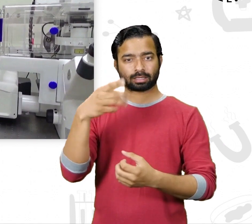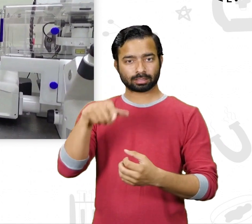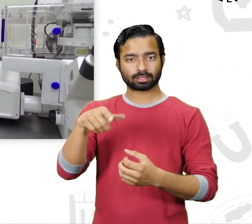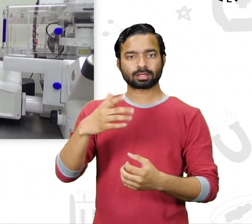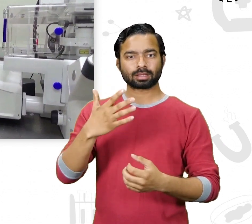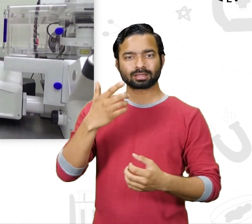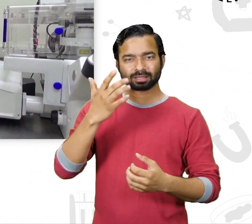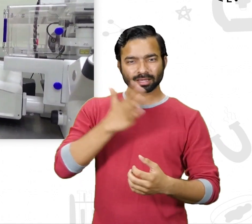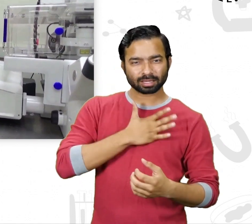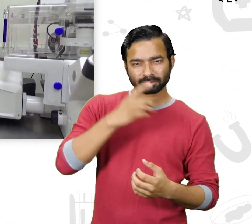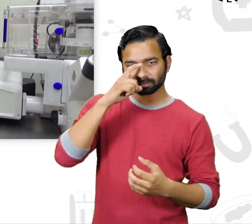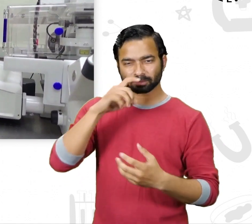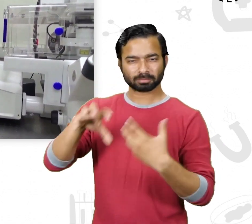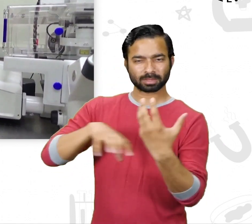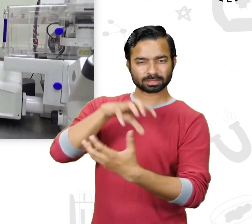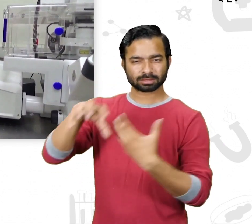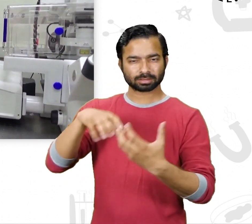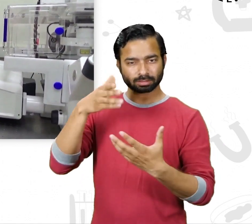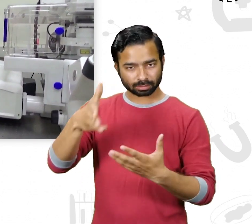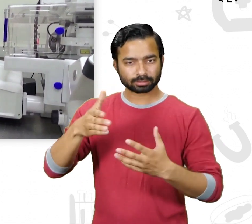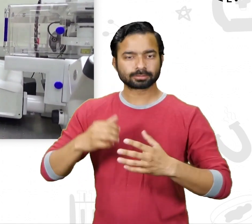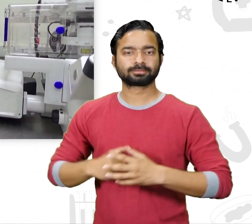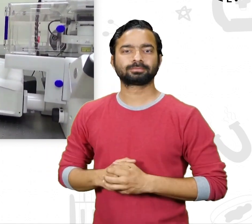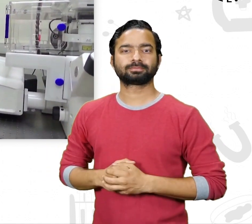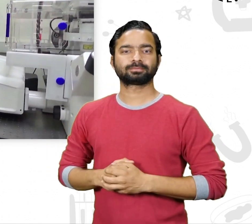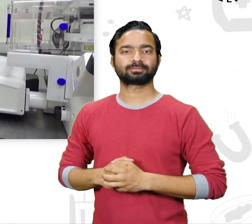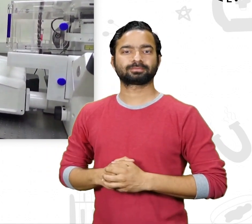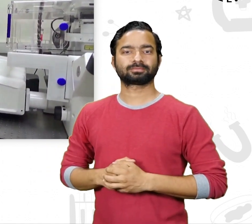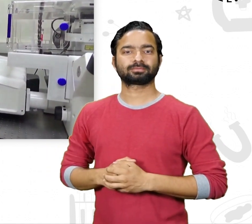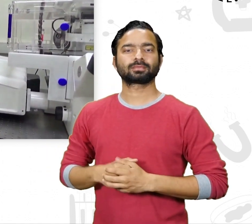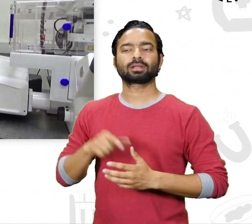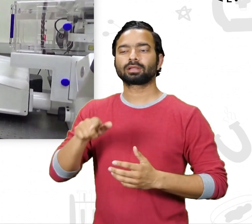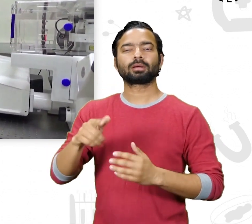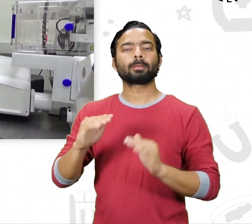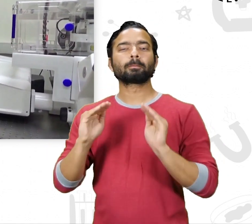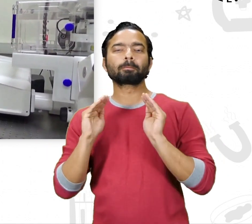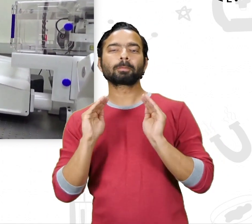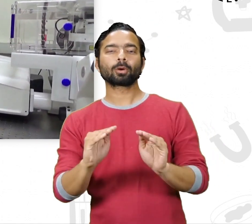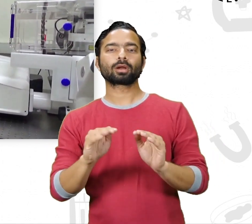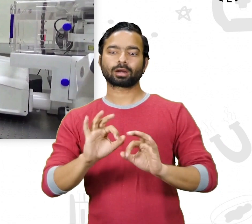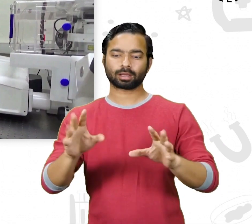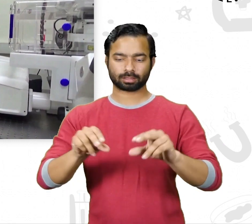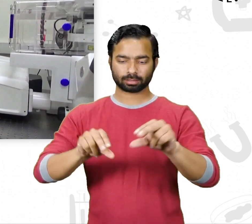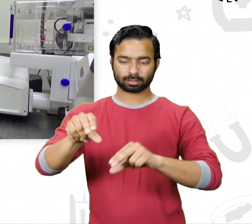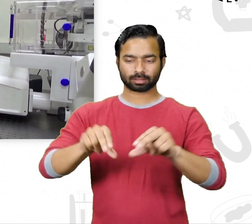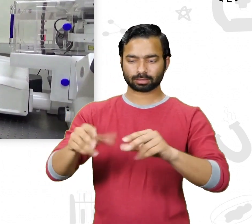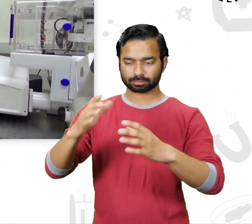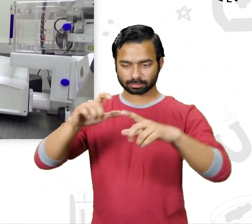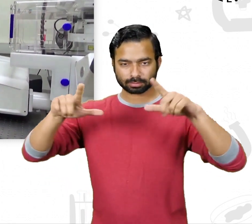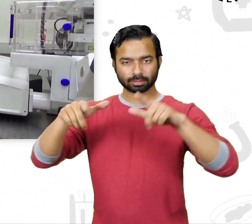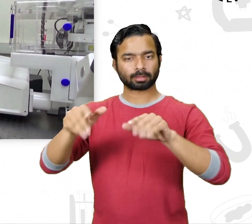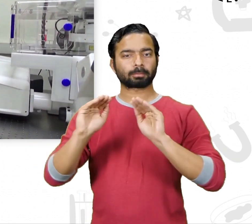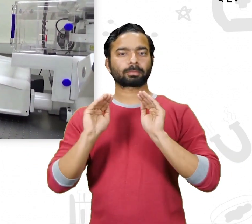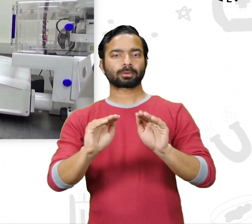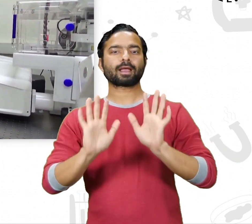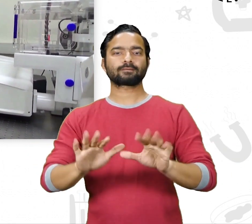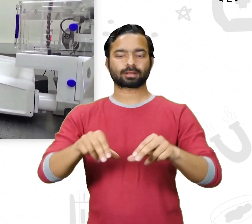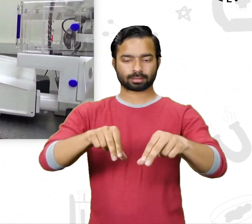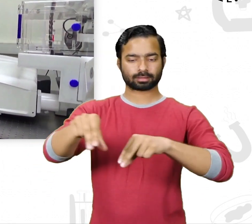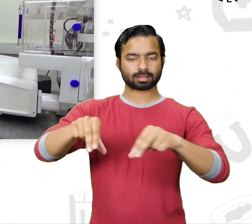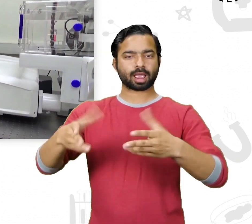control panels for switch on the instrument. This is control panel for the confocal microscope. This is control panel for